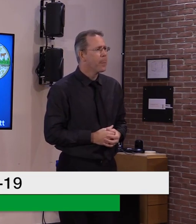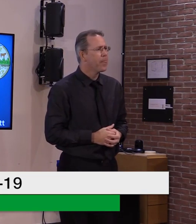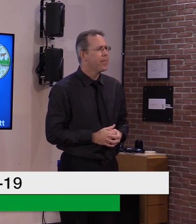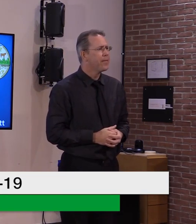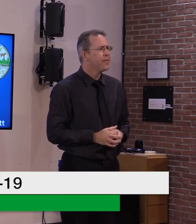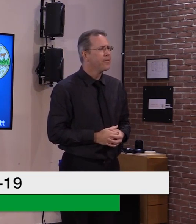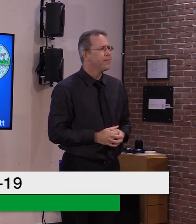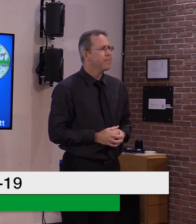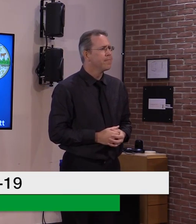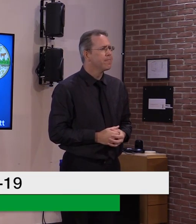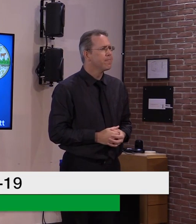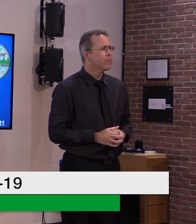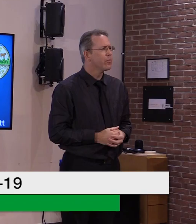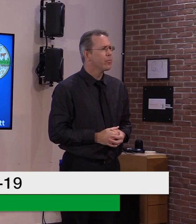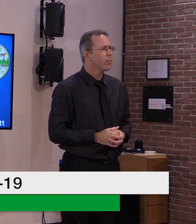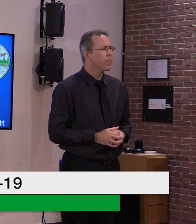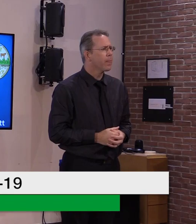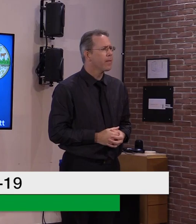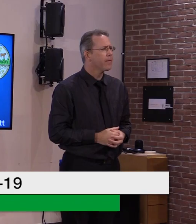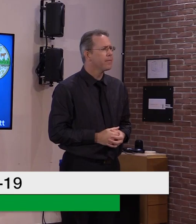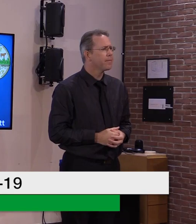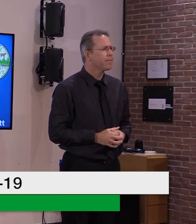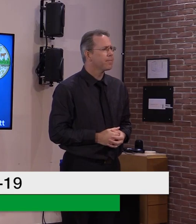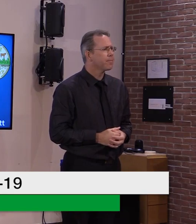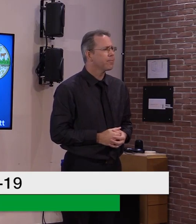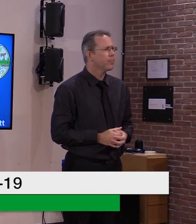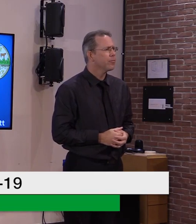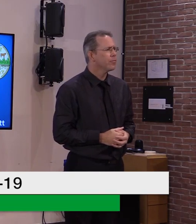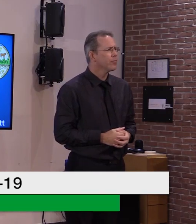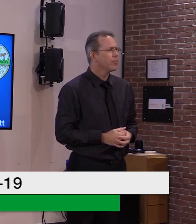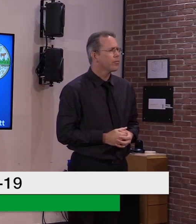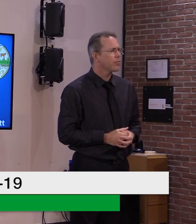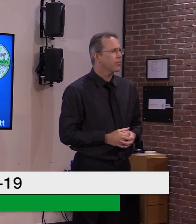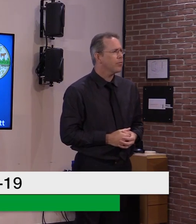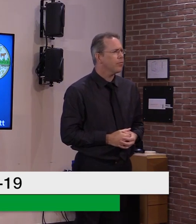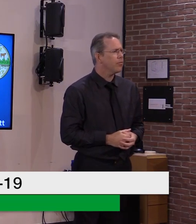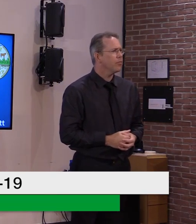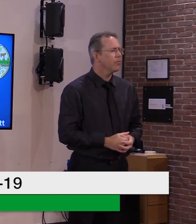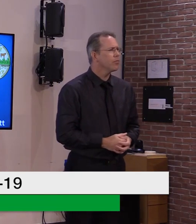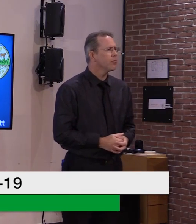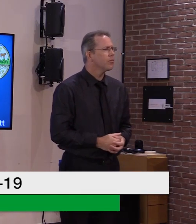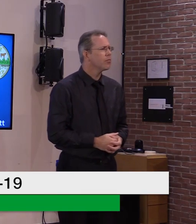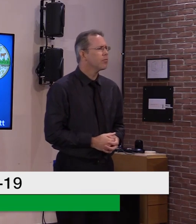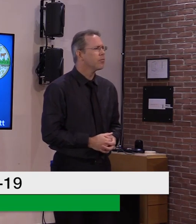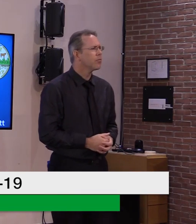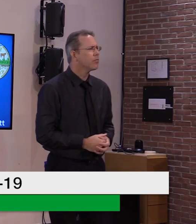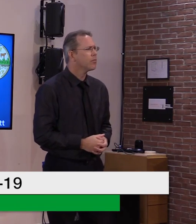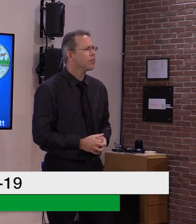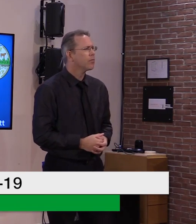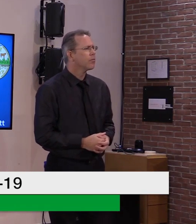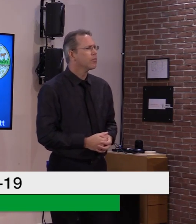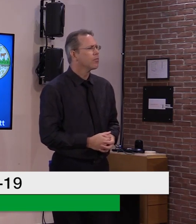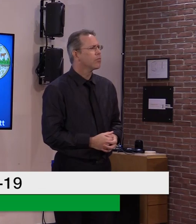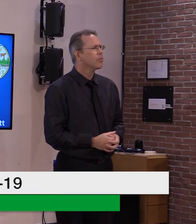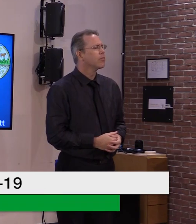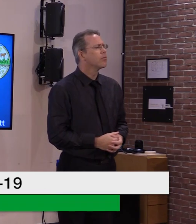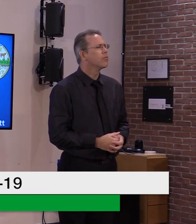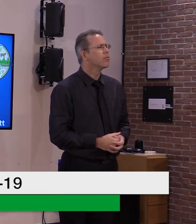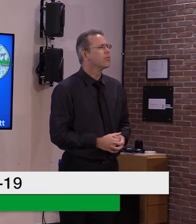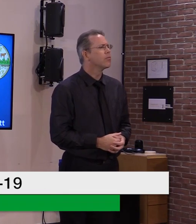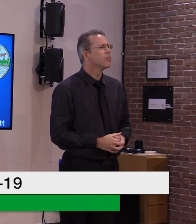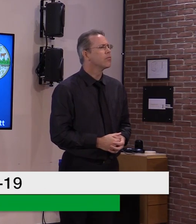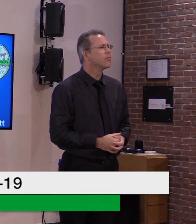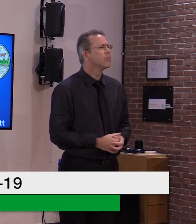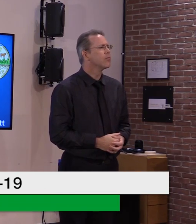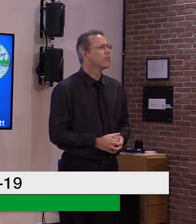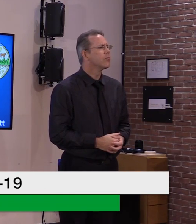uh perhaps a national policy towards the covid response is that going to be sort of the broad